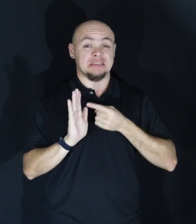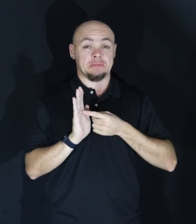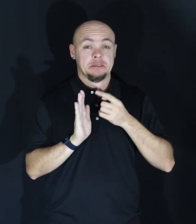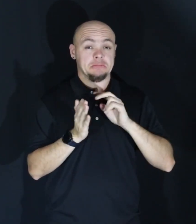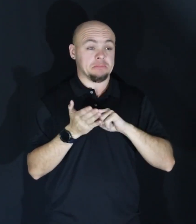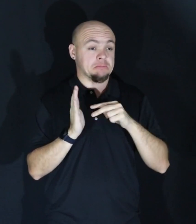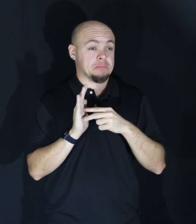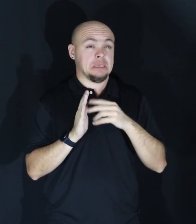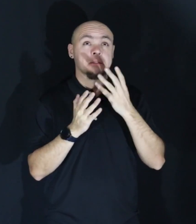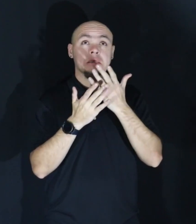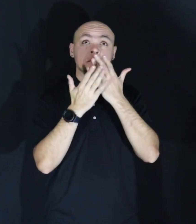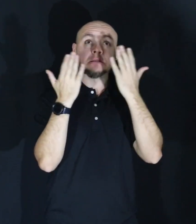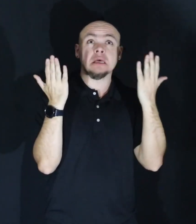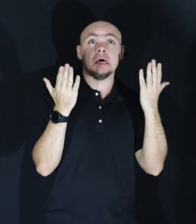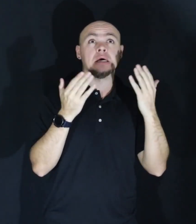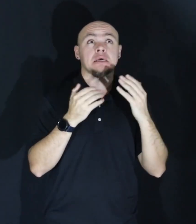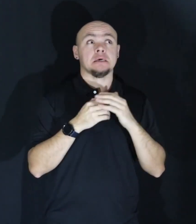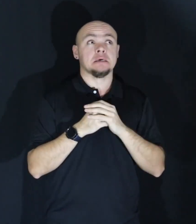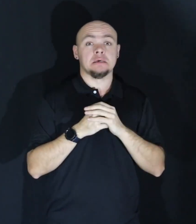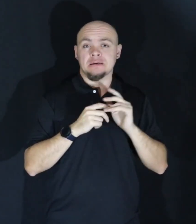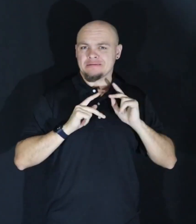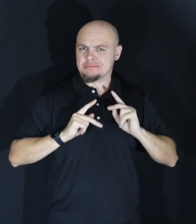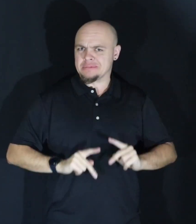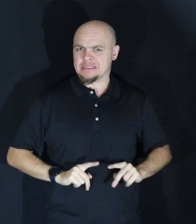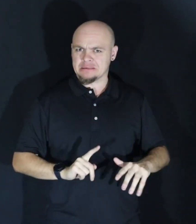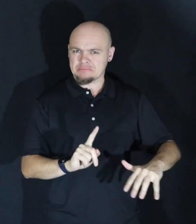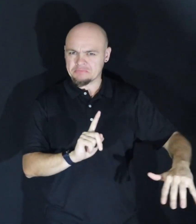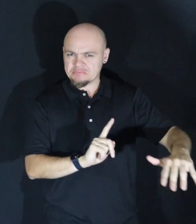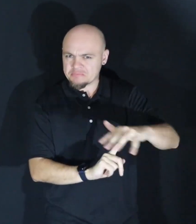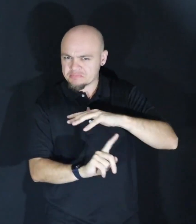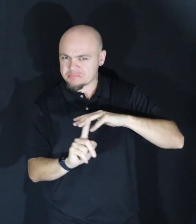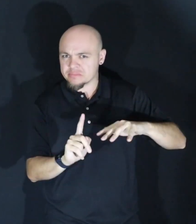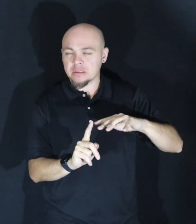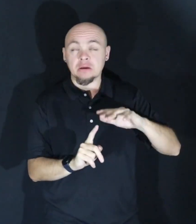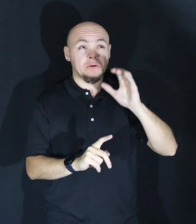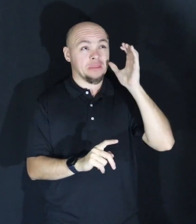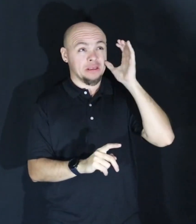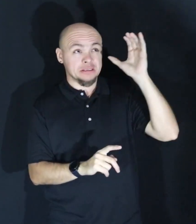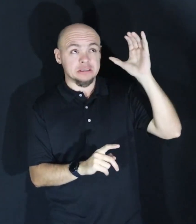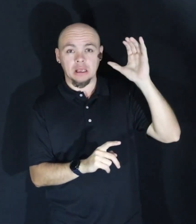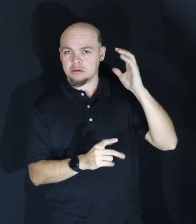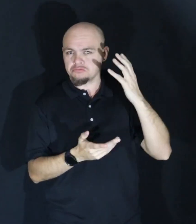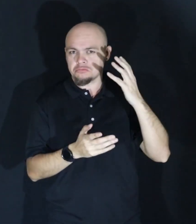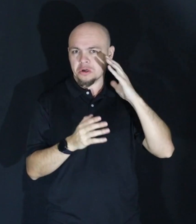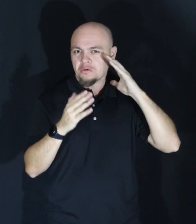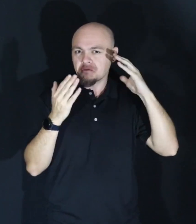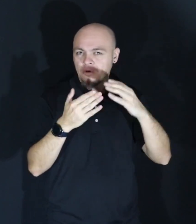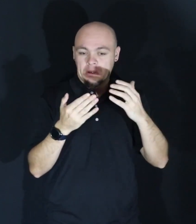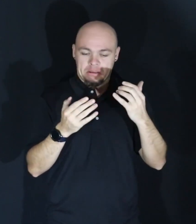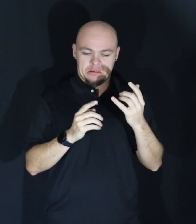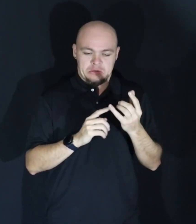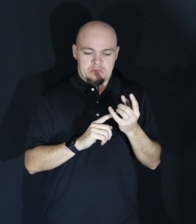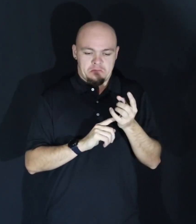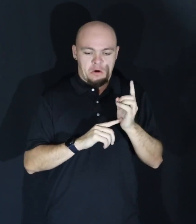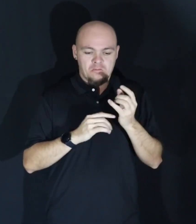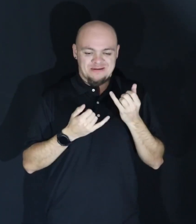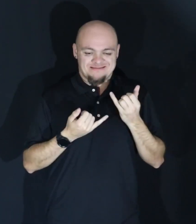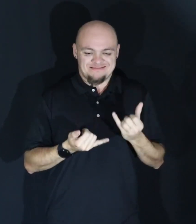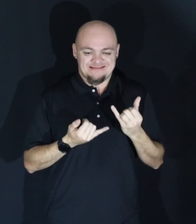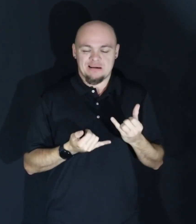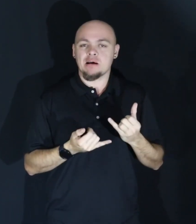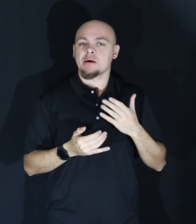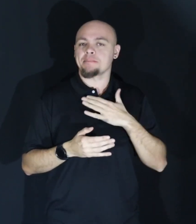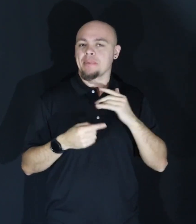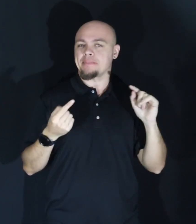like the sky, something in my physical surrounding, or even the sun. Focusing on the present moment helped me navigate my